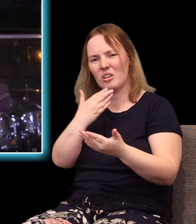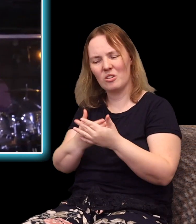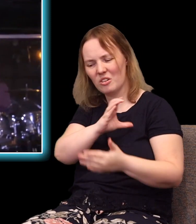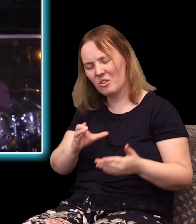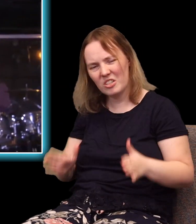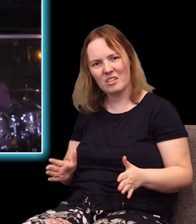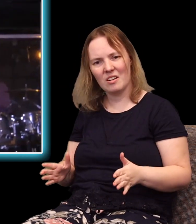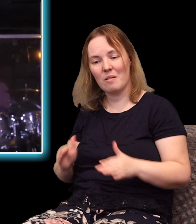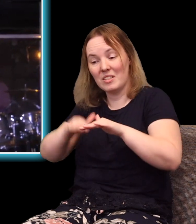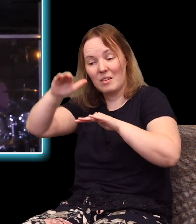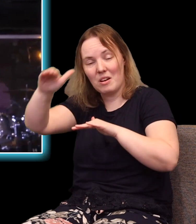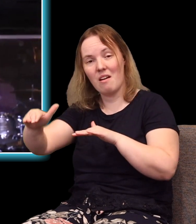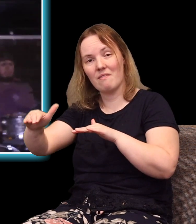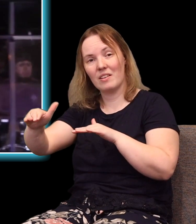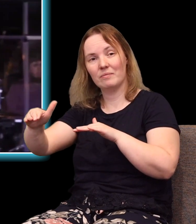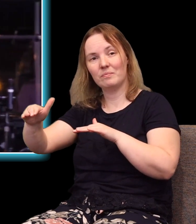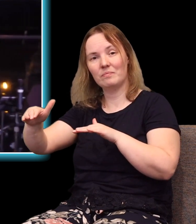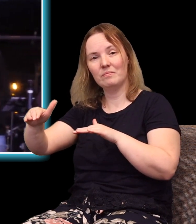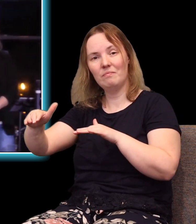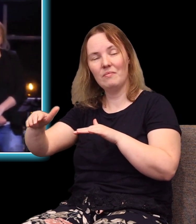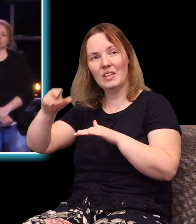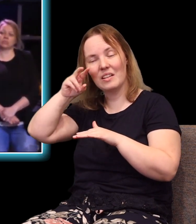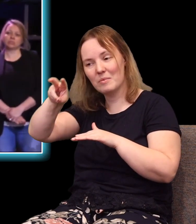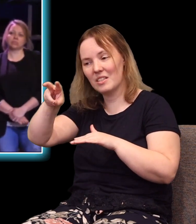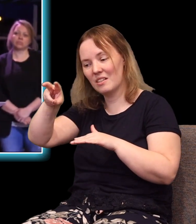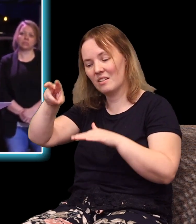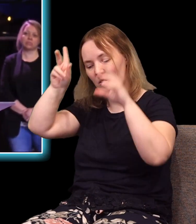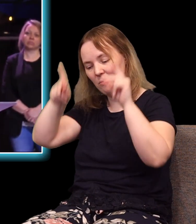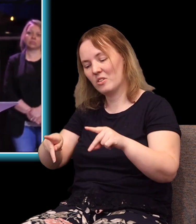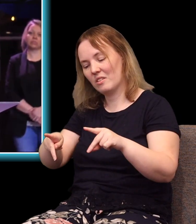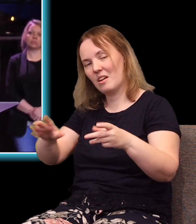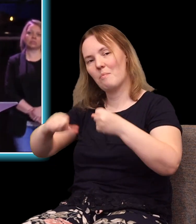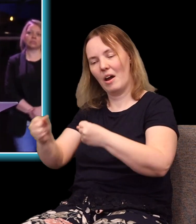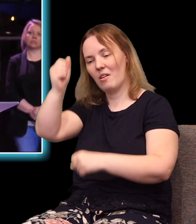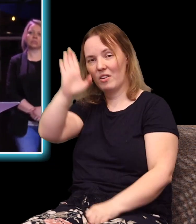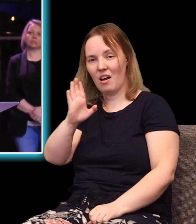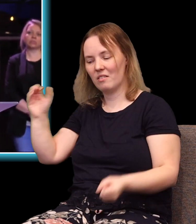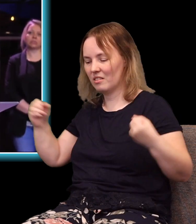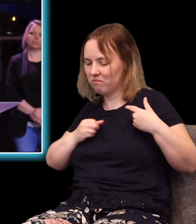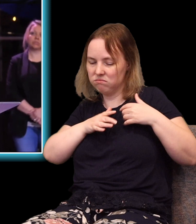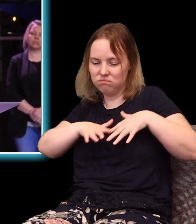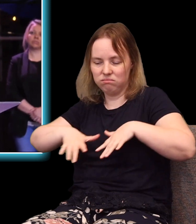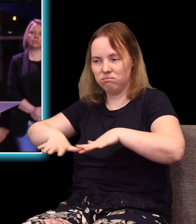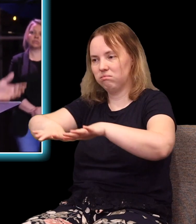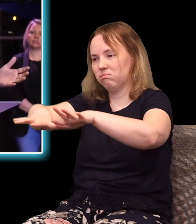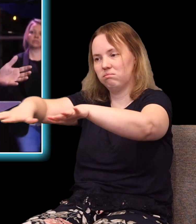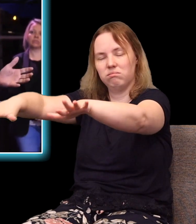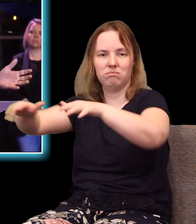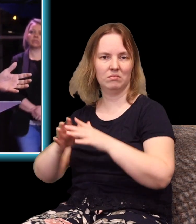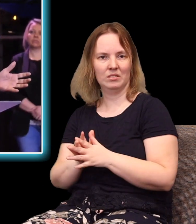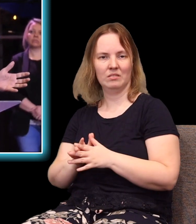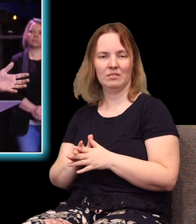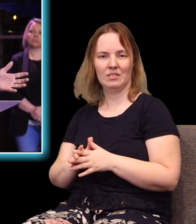life. I'm actually stepping out of that. And I'm actually seeing the person and power of God flow through